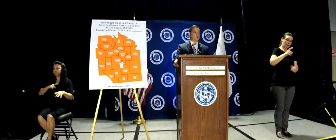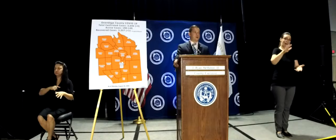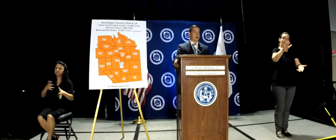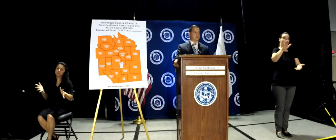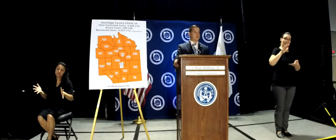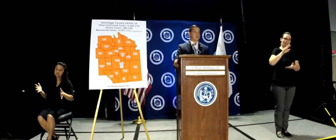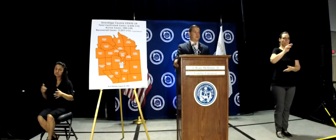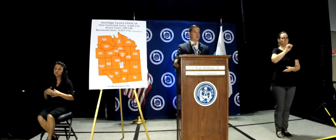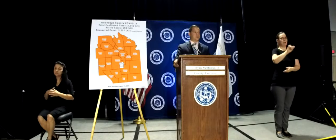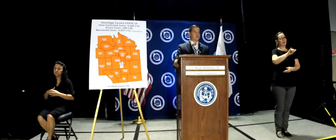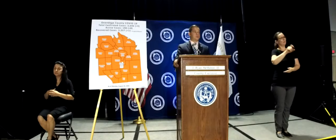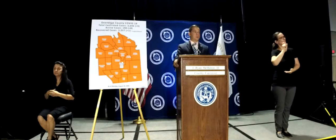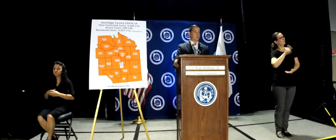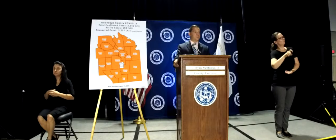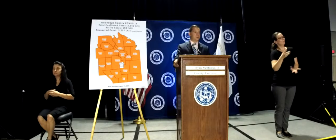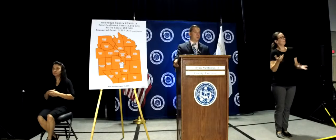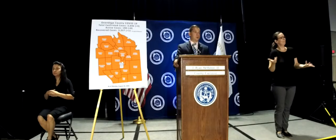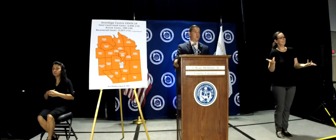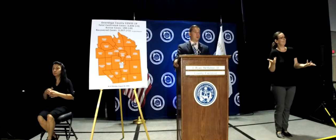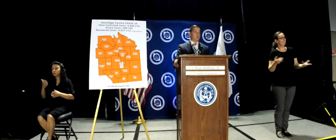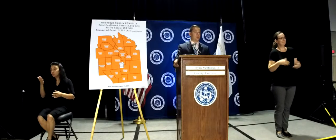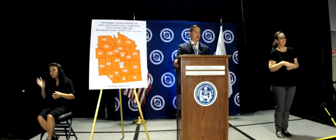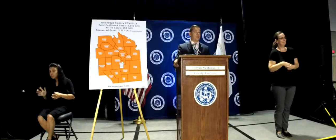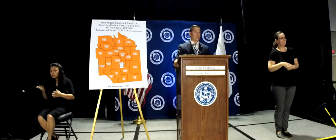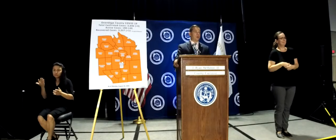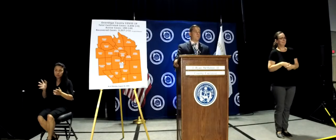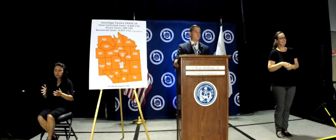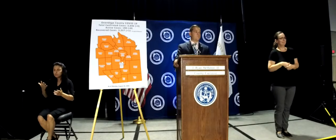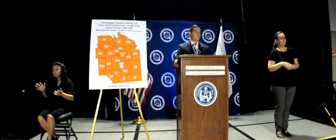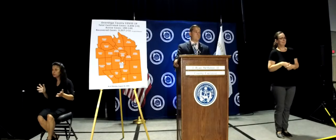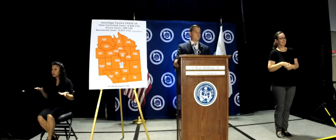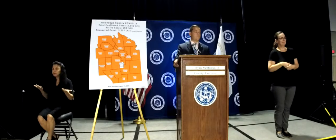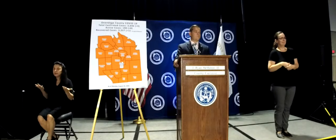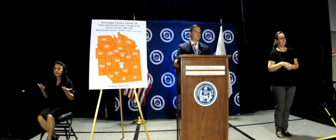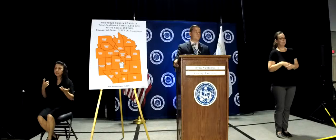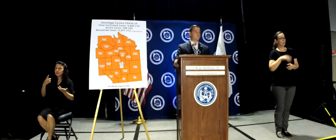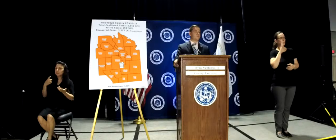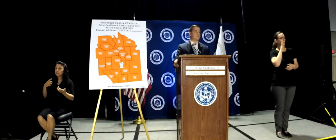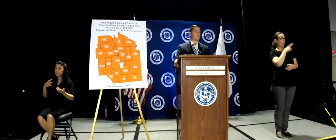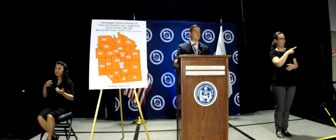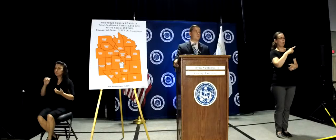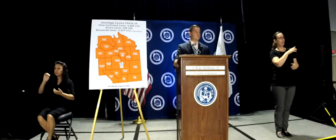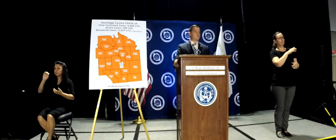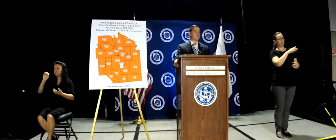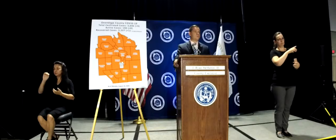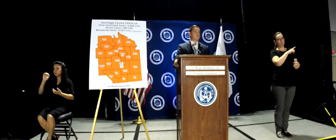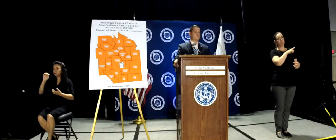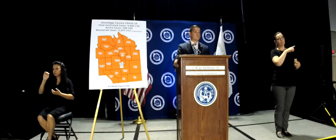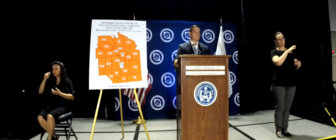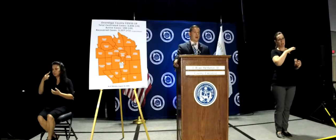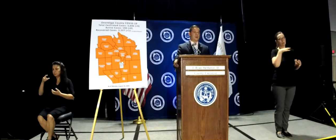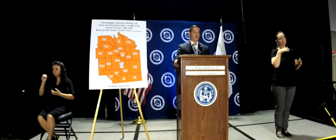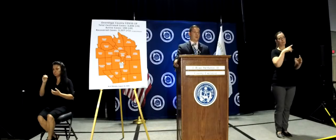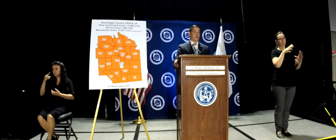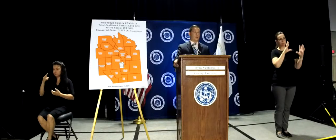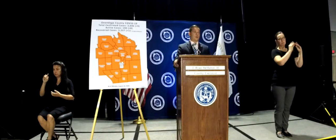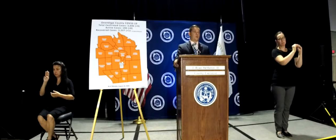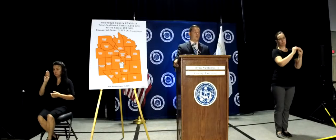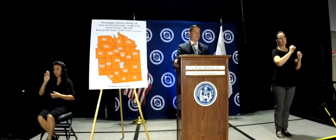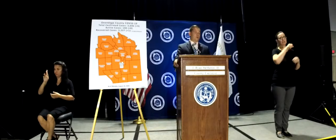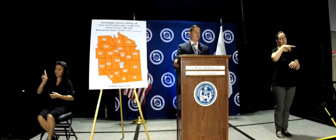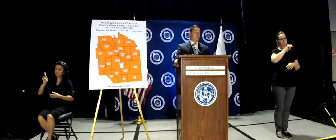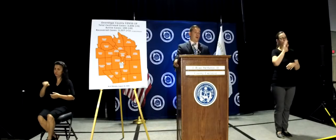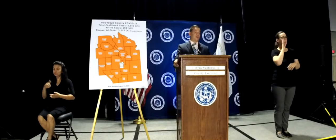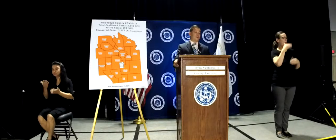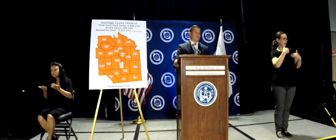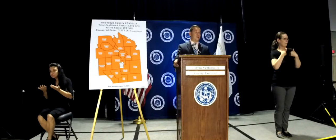hopefully consider it on their session in September, so around the corner. How many gyms are open? I don't know. I'm